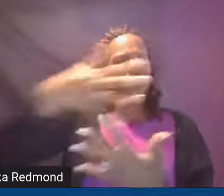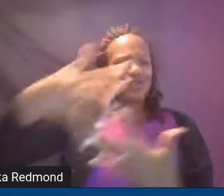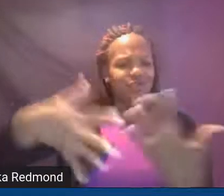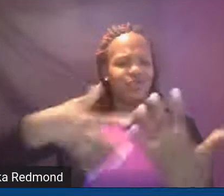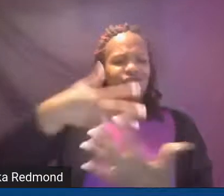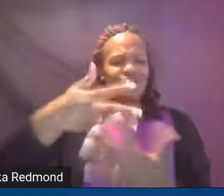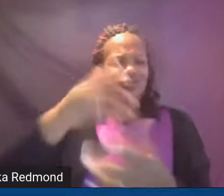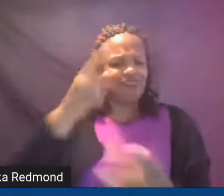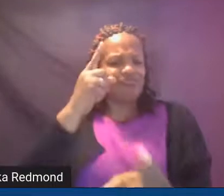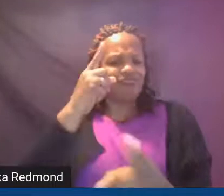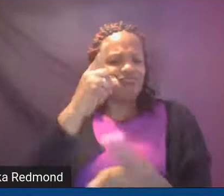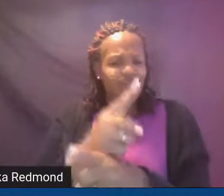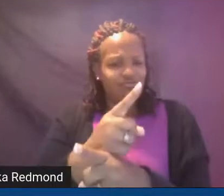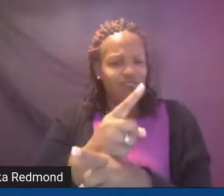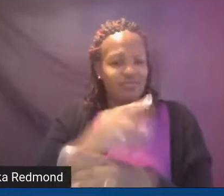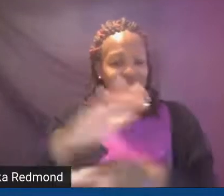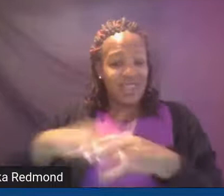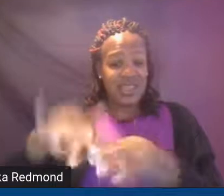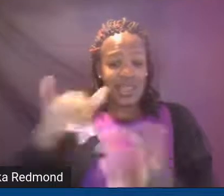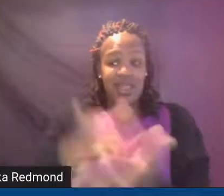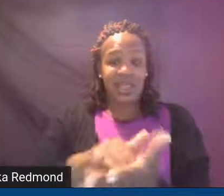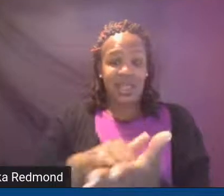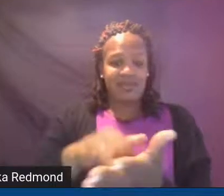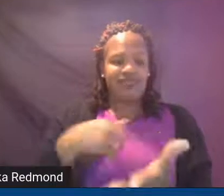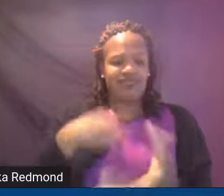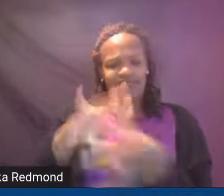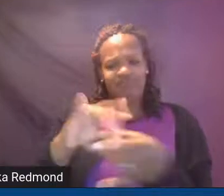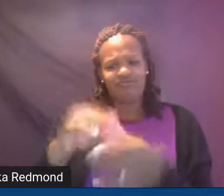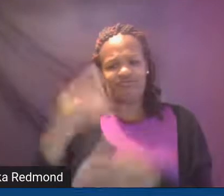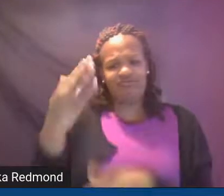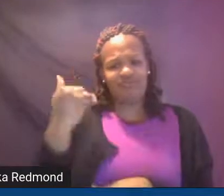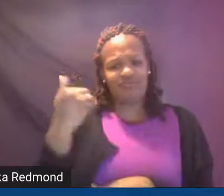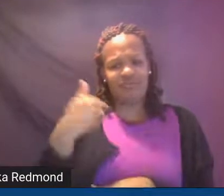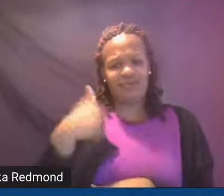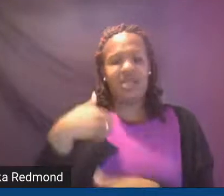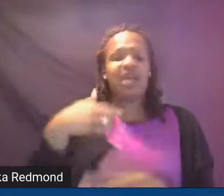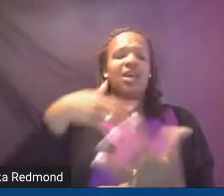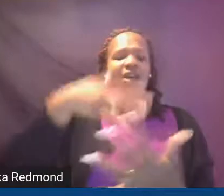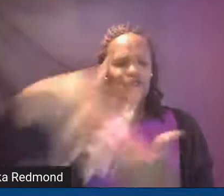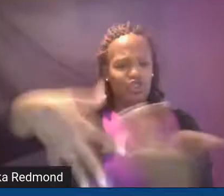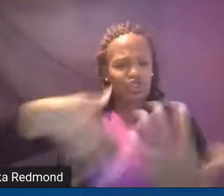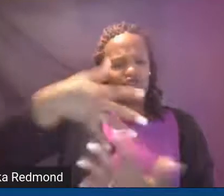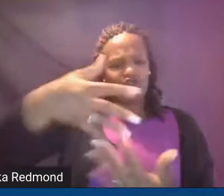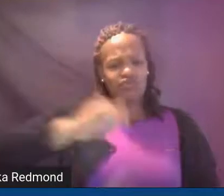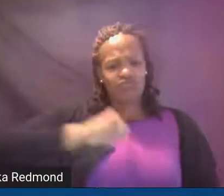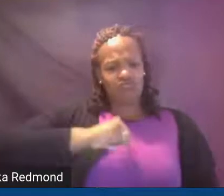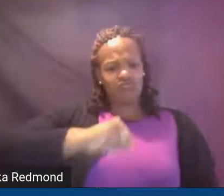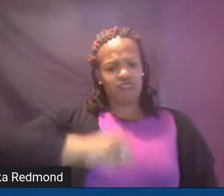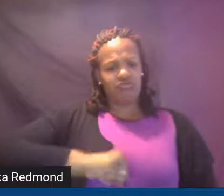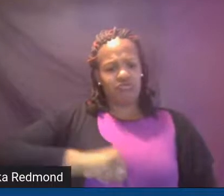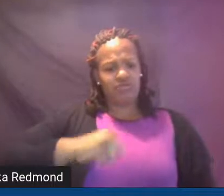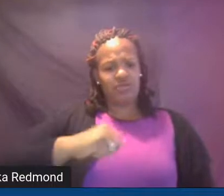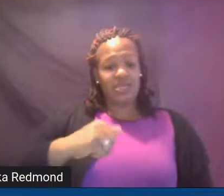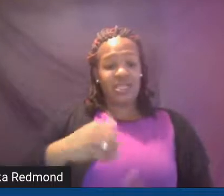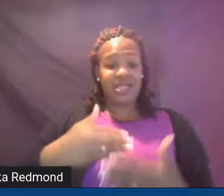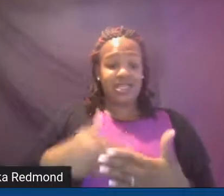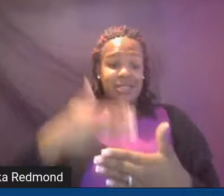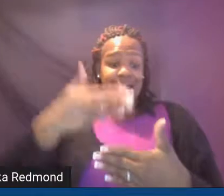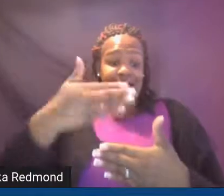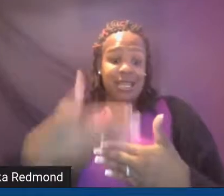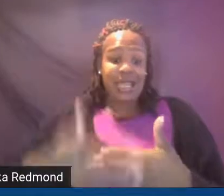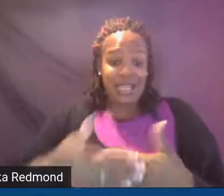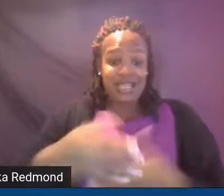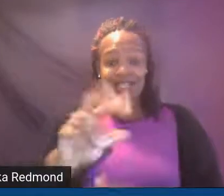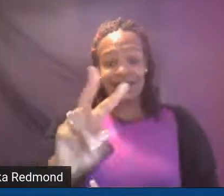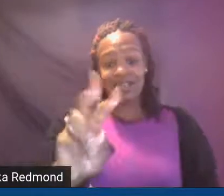justification than that, as I said before. So social capitalism, as I see it, is the next version of business